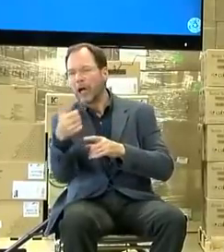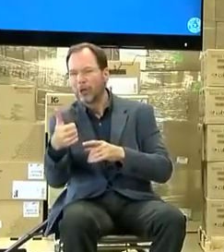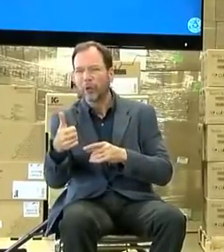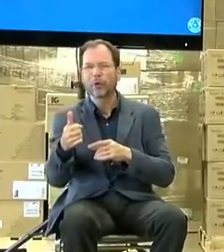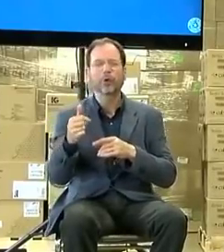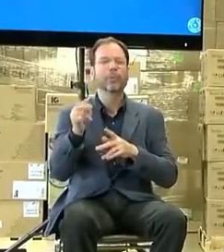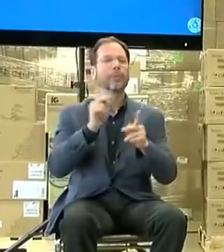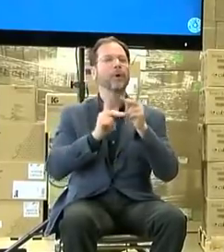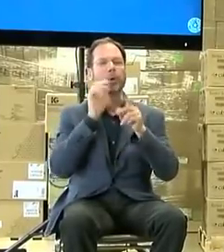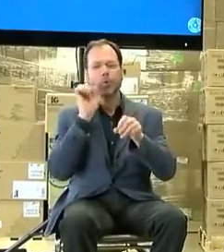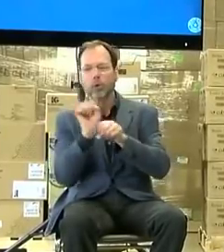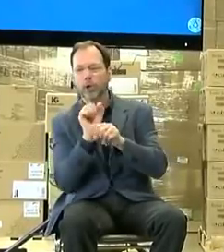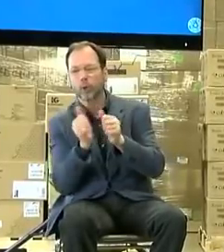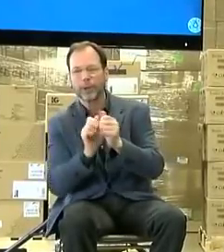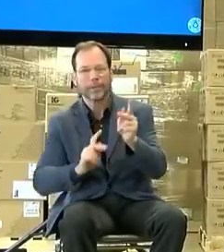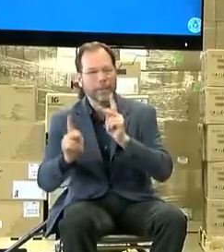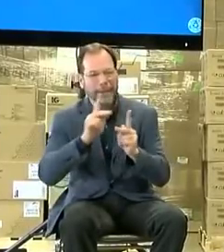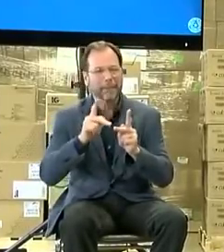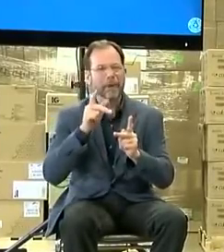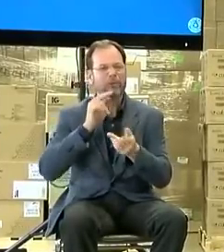professionals who are collecting